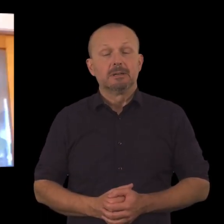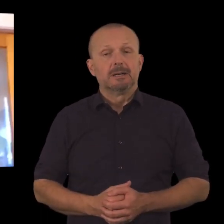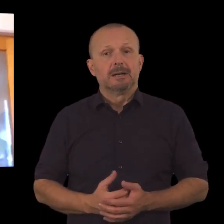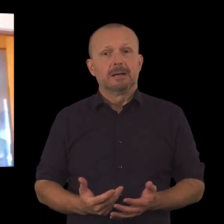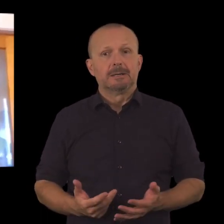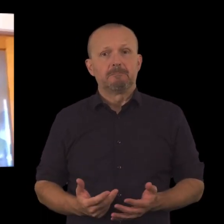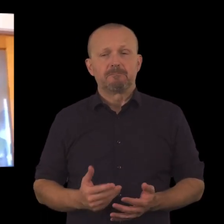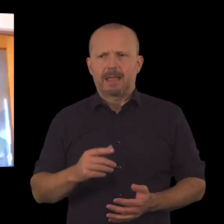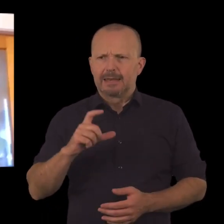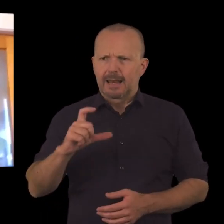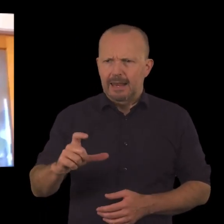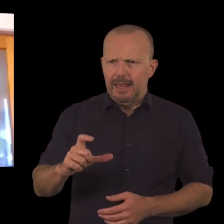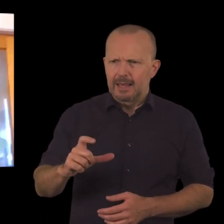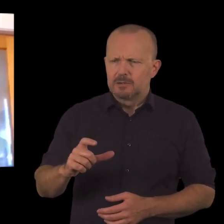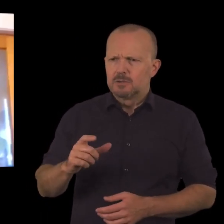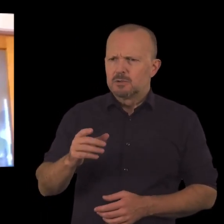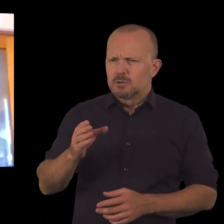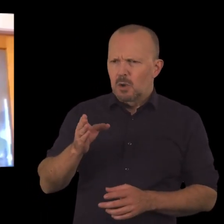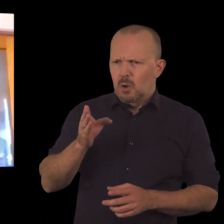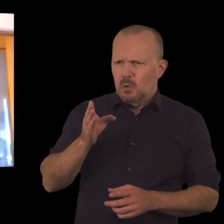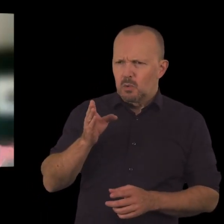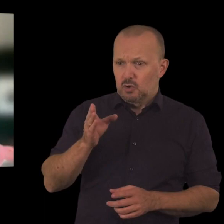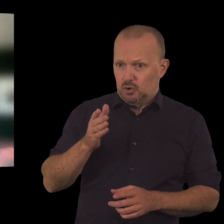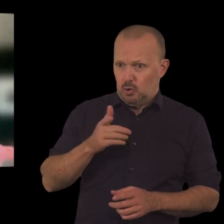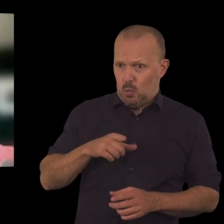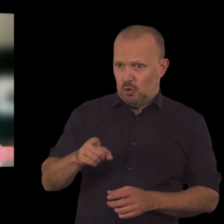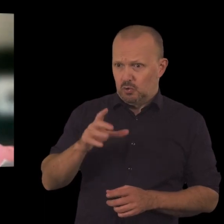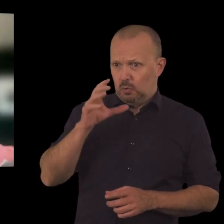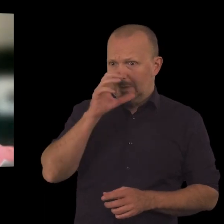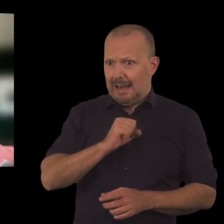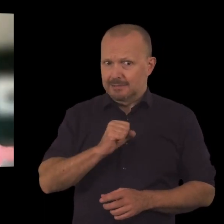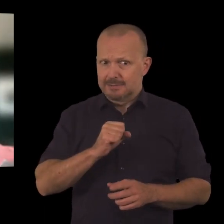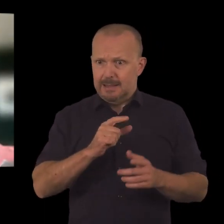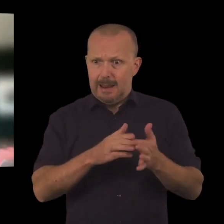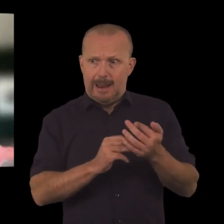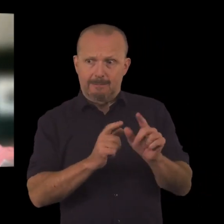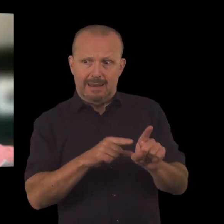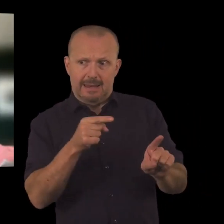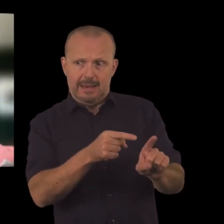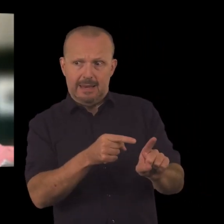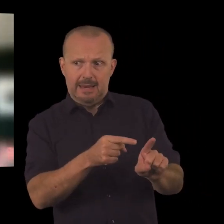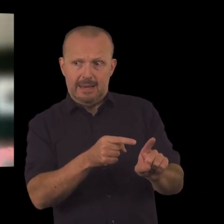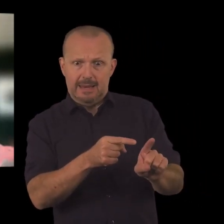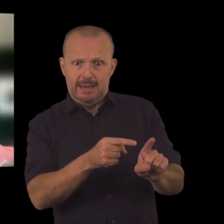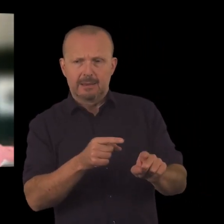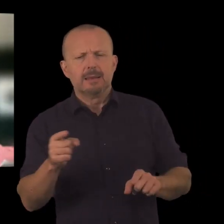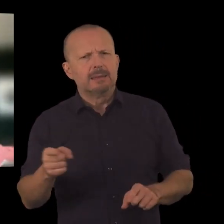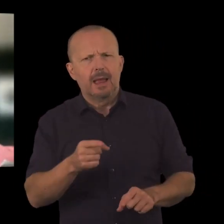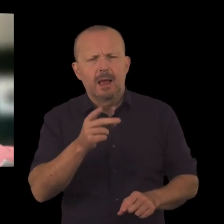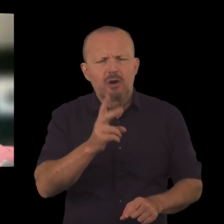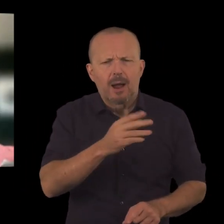Oh. Yeah, I was born in Hamilton. Not just down the road. Yeah. Gosh. Yeah.